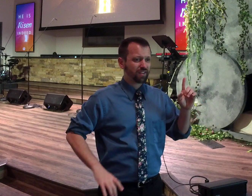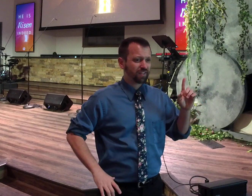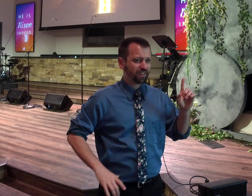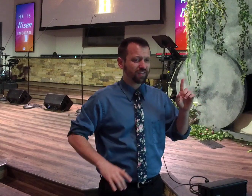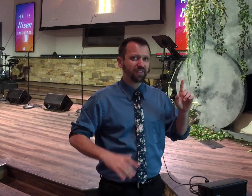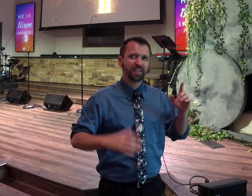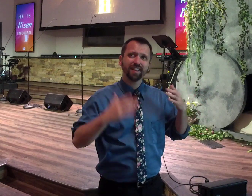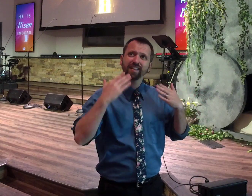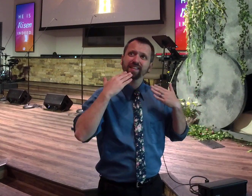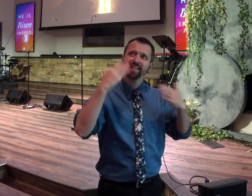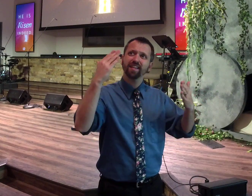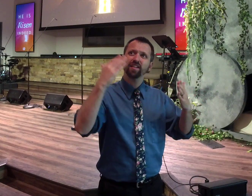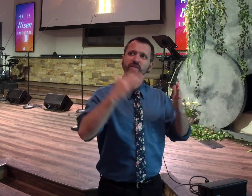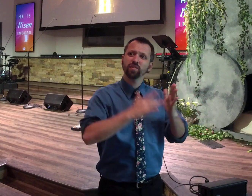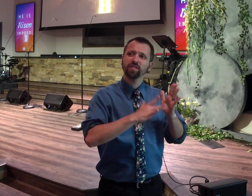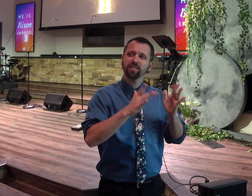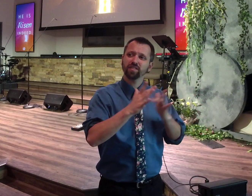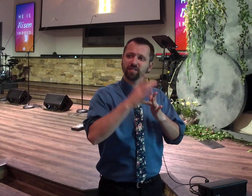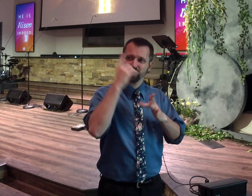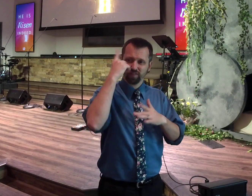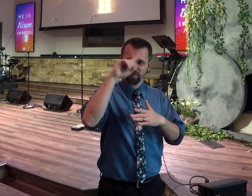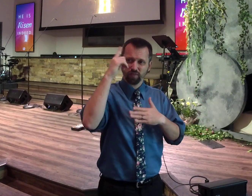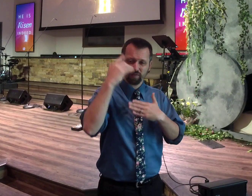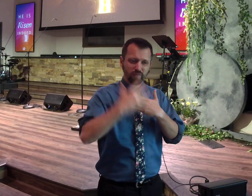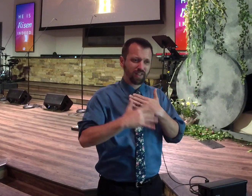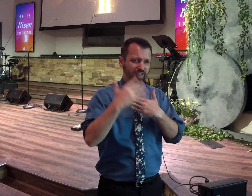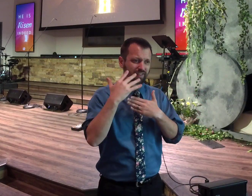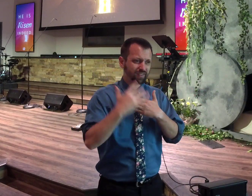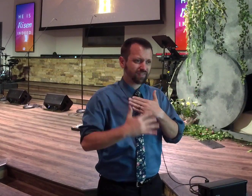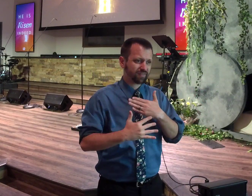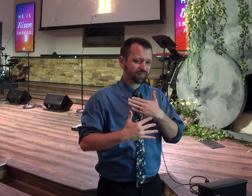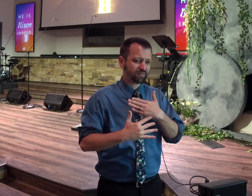sing thank you, Jesus, for the blood.